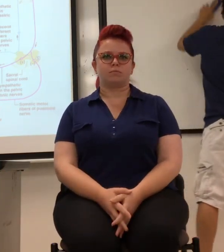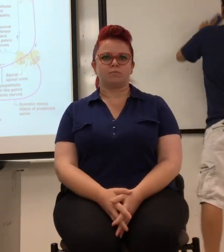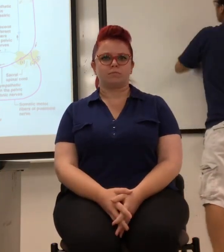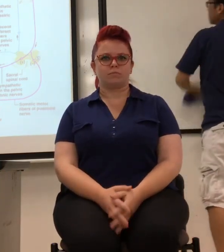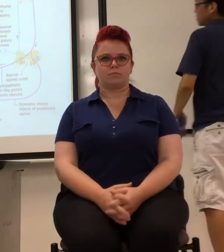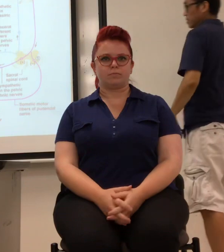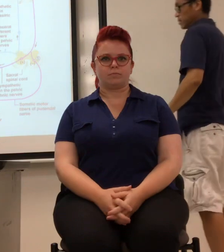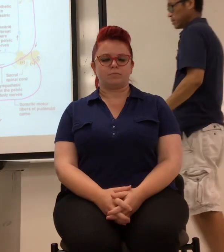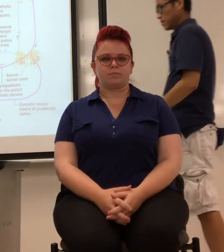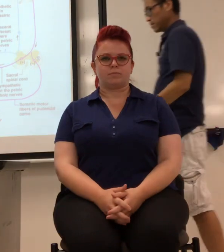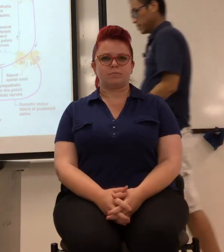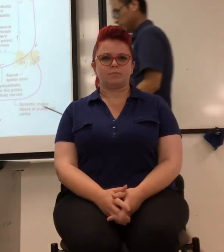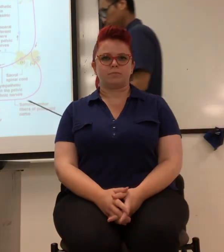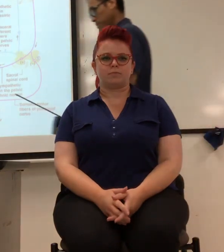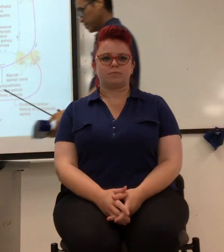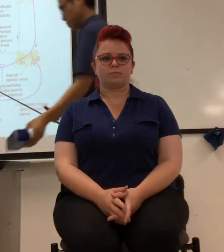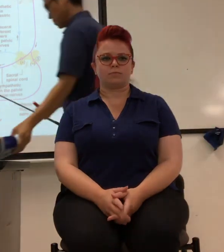called the somatic loop.